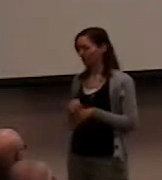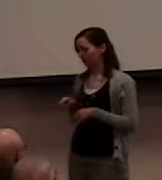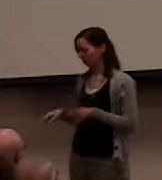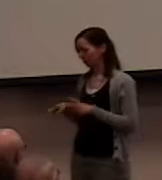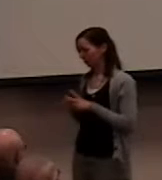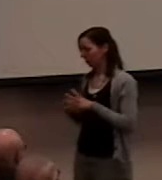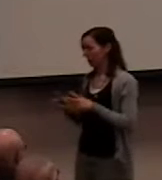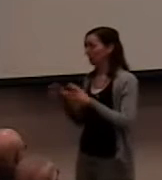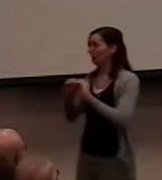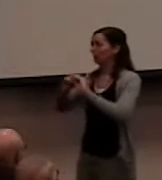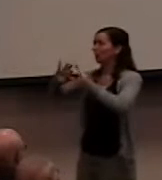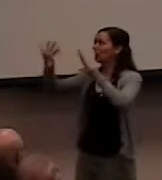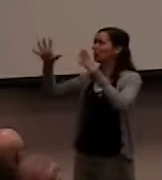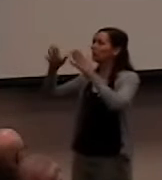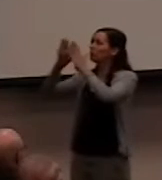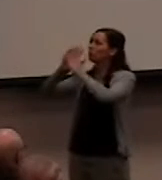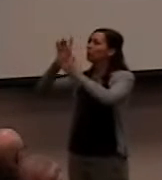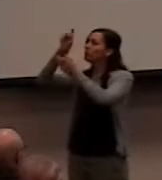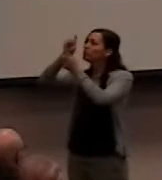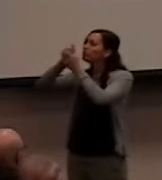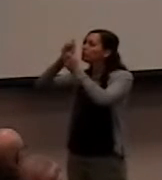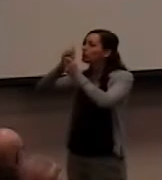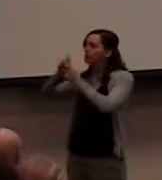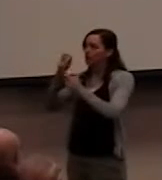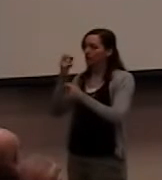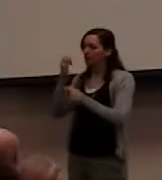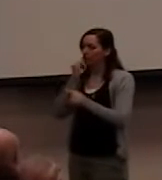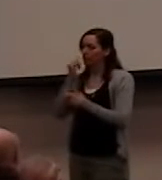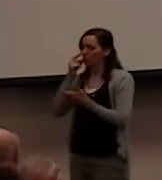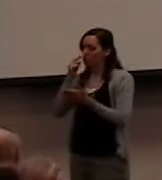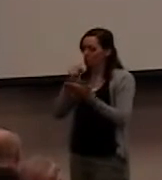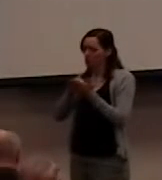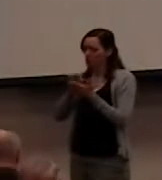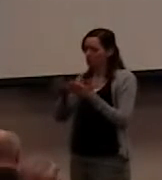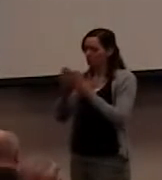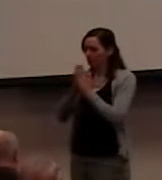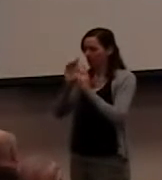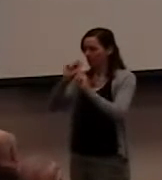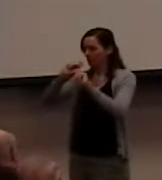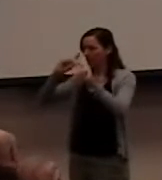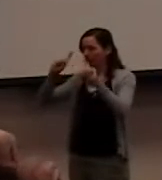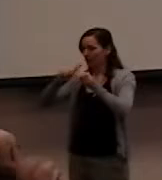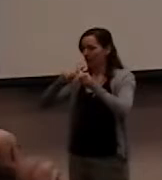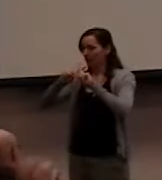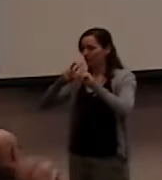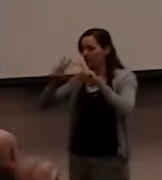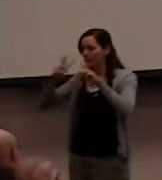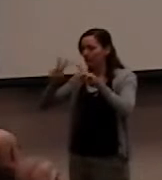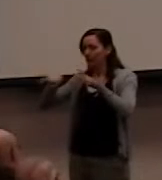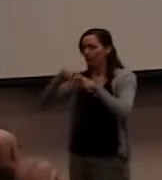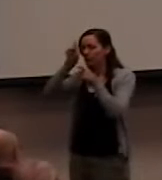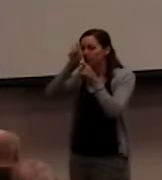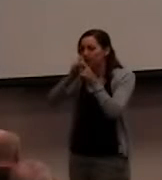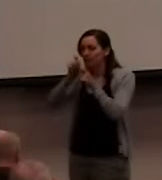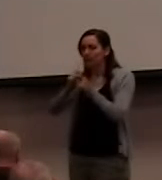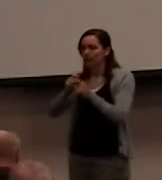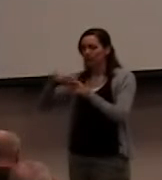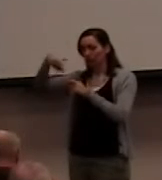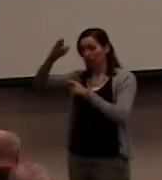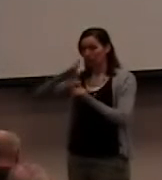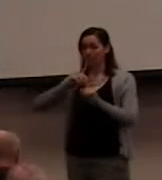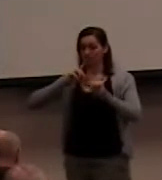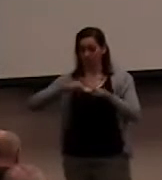prayed about the specifics, and if you look again at his prayer, it's remarkable how specific he was and how specific God answered